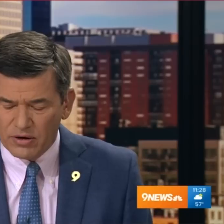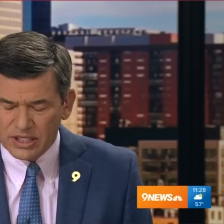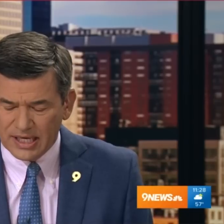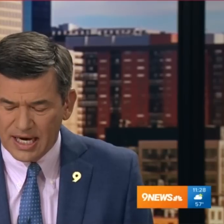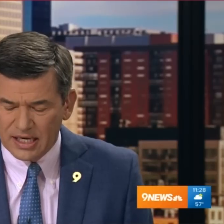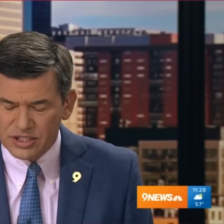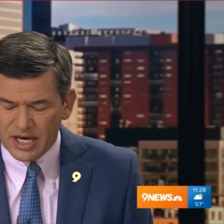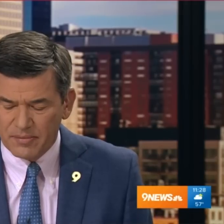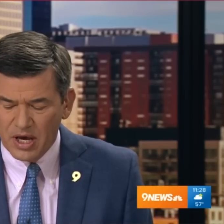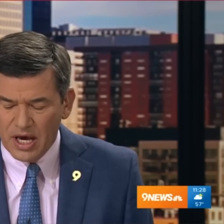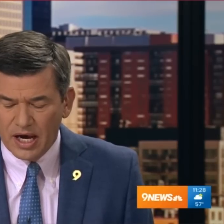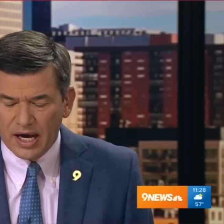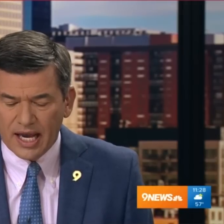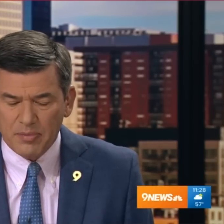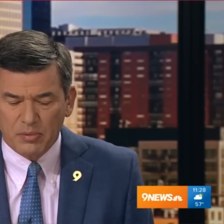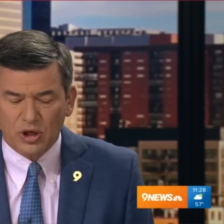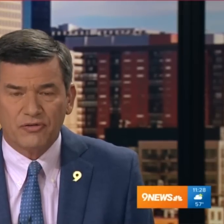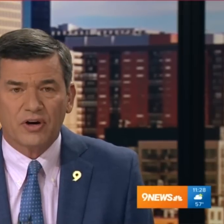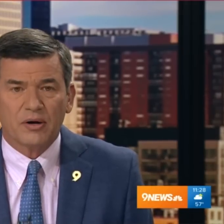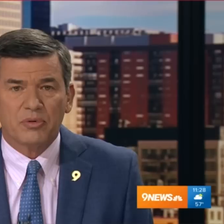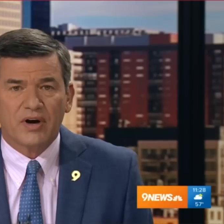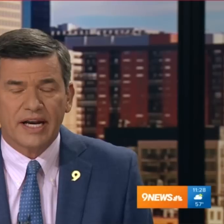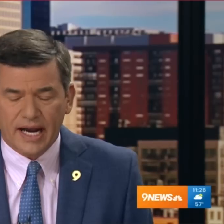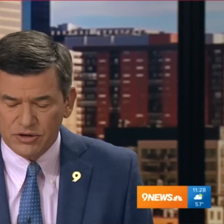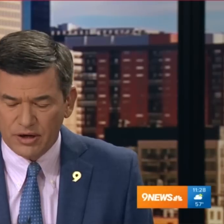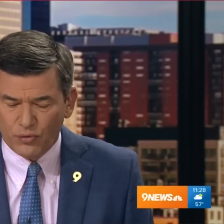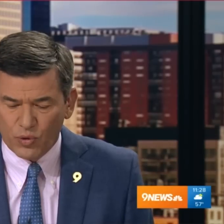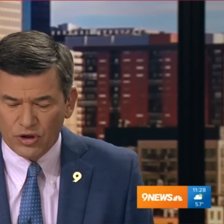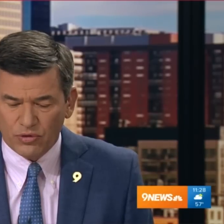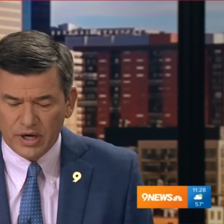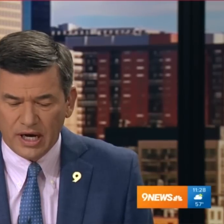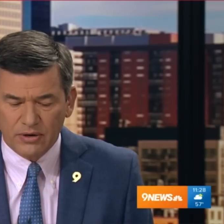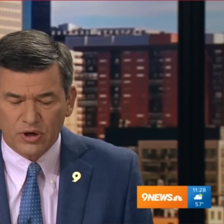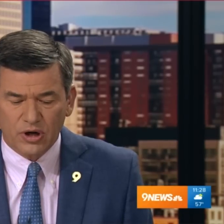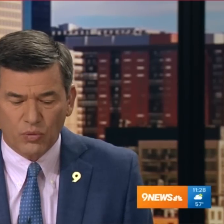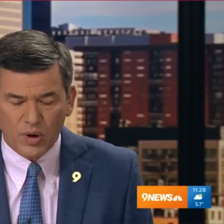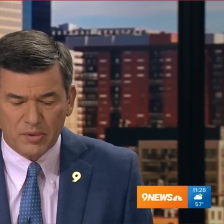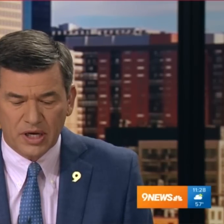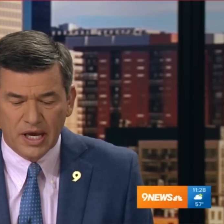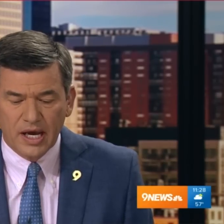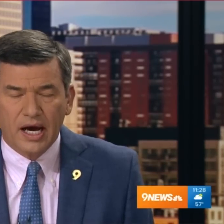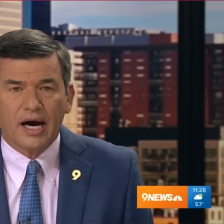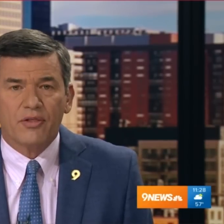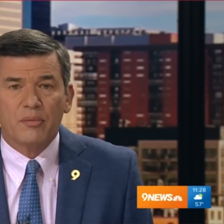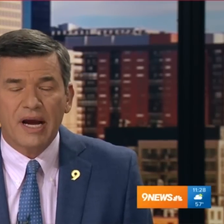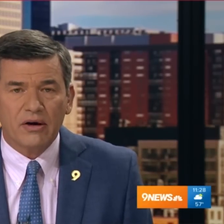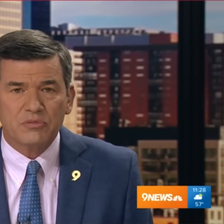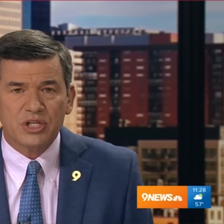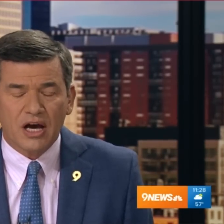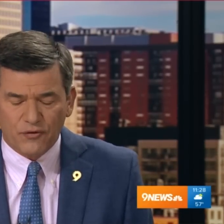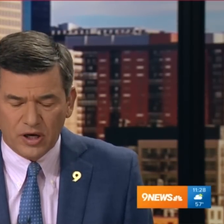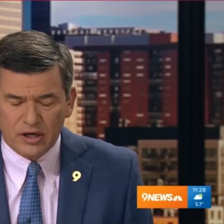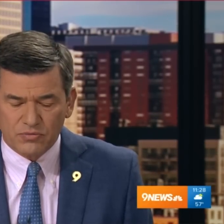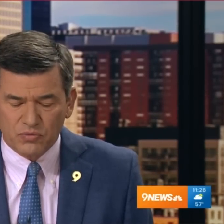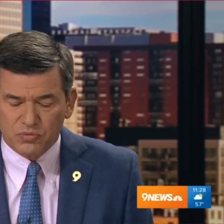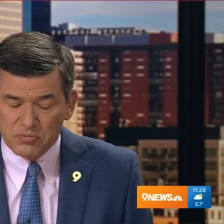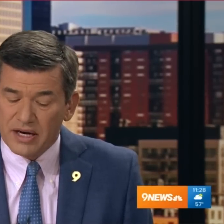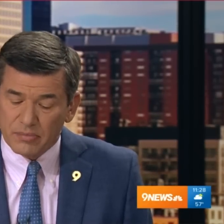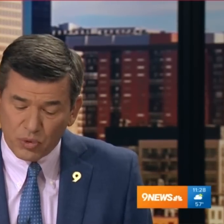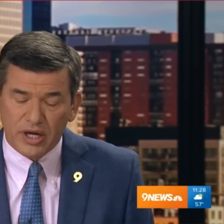mayor today also, we did hear from Bob McDonald from Denver Public Health and Environment, and he talked about the cases in the city stabilizing. That certainly was good